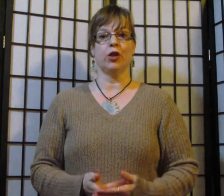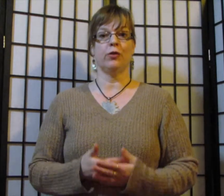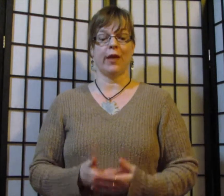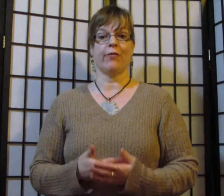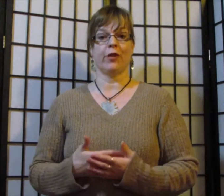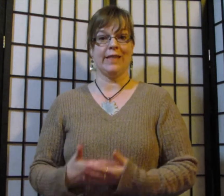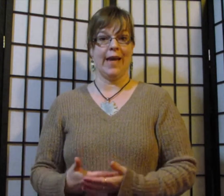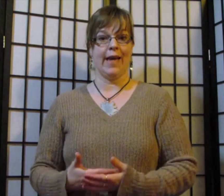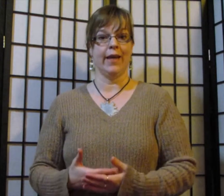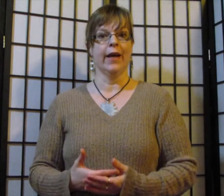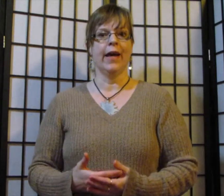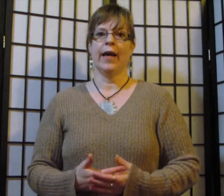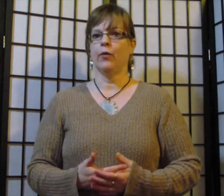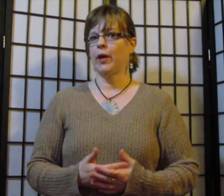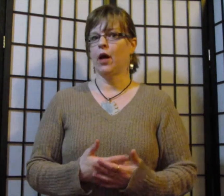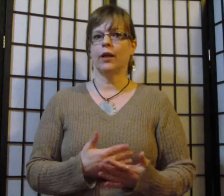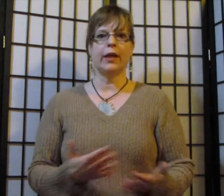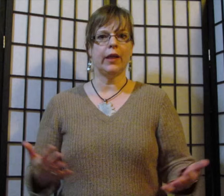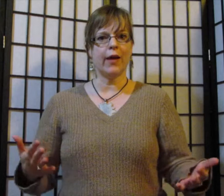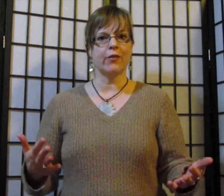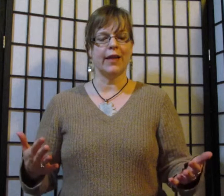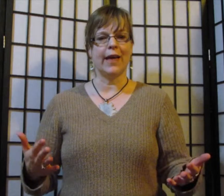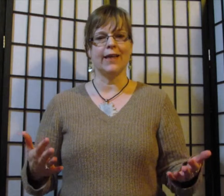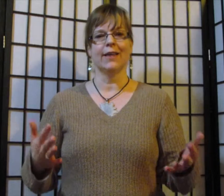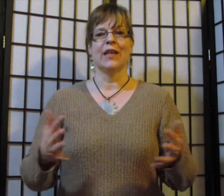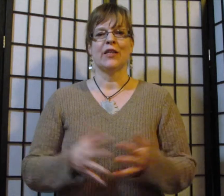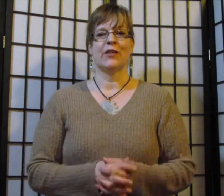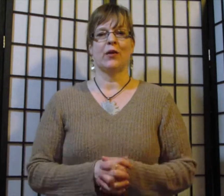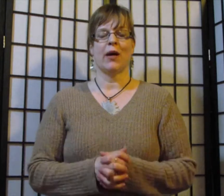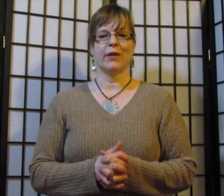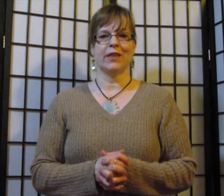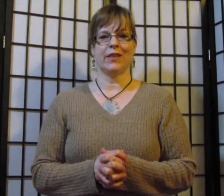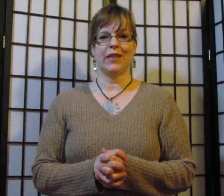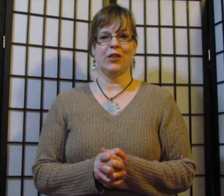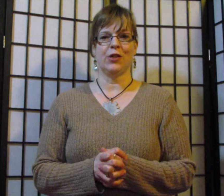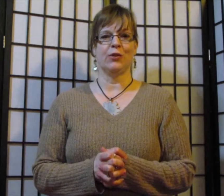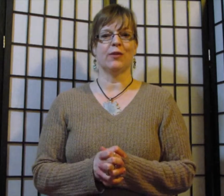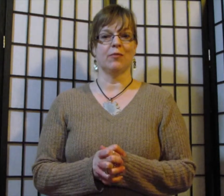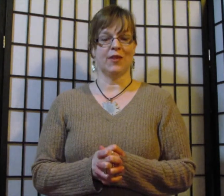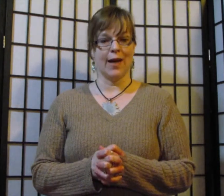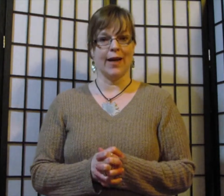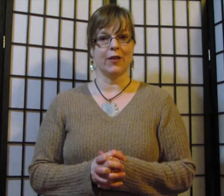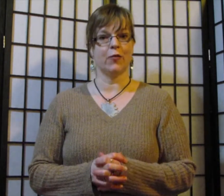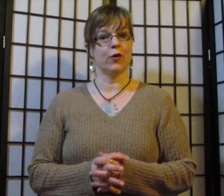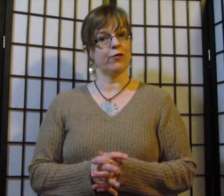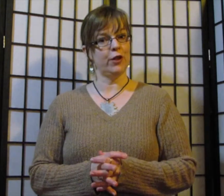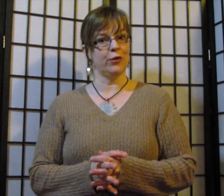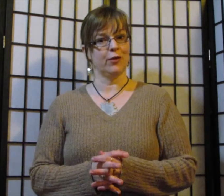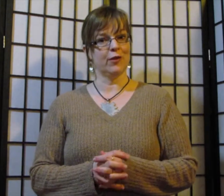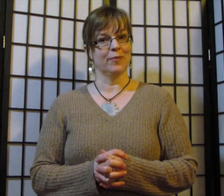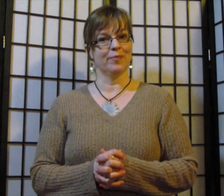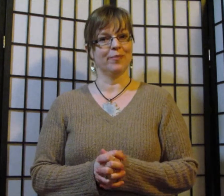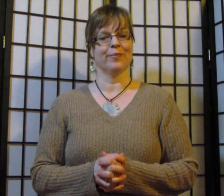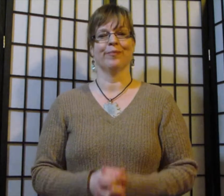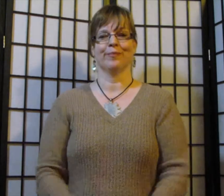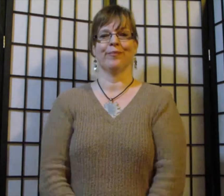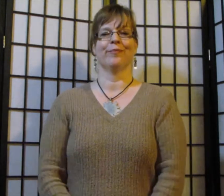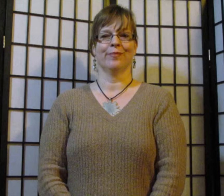use every day, and we all eat every day. So I wanted to teach you some signs for foods.